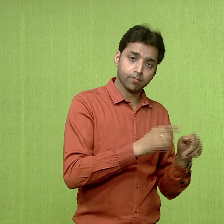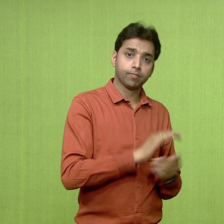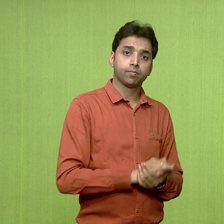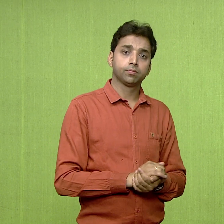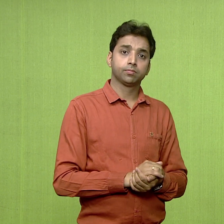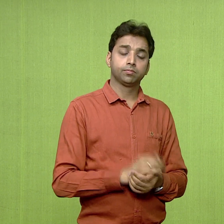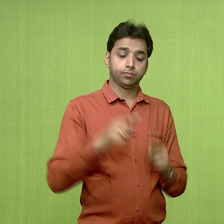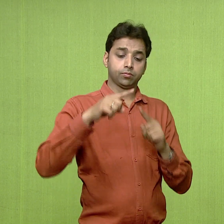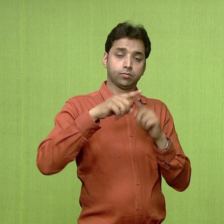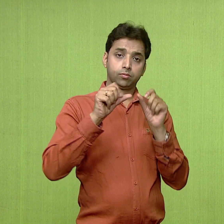Telugu,